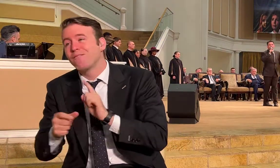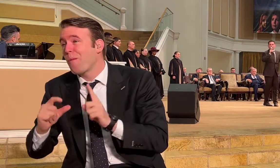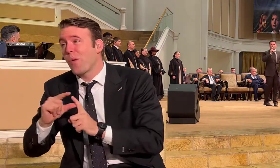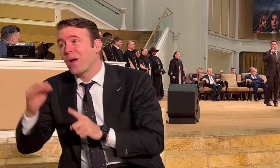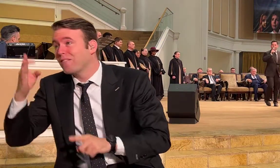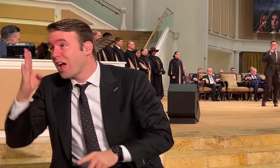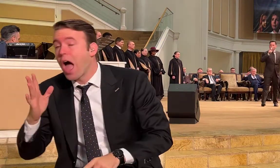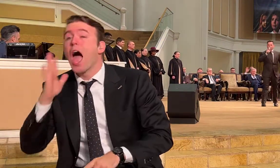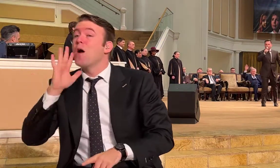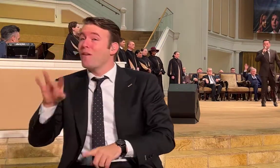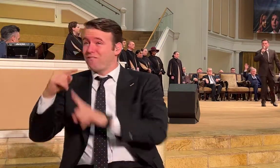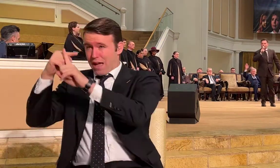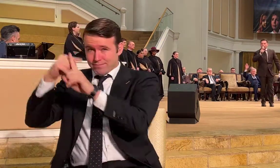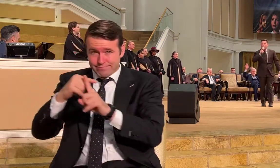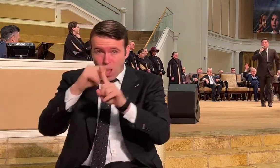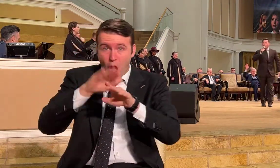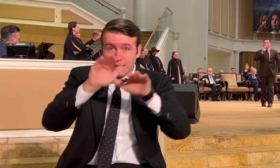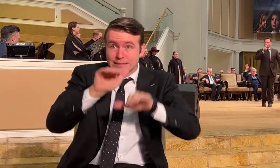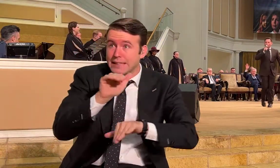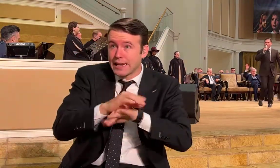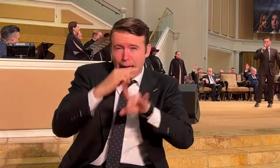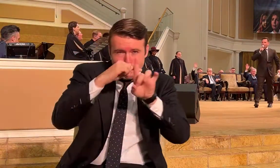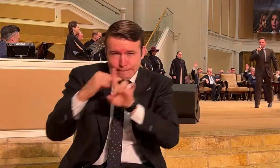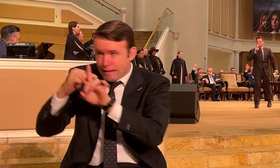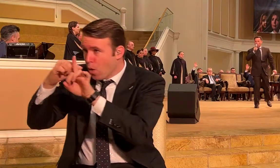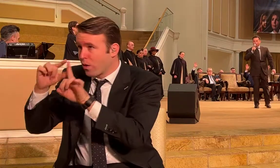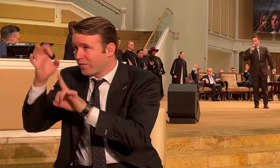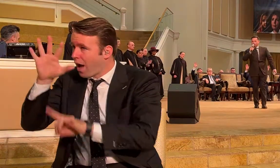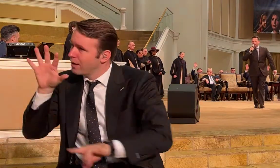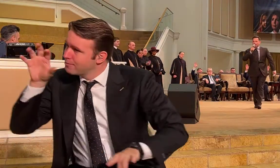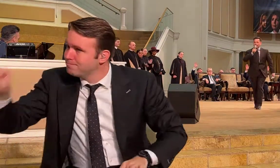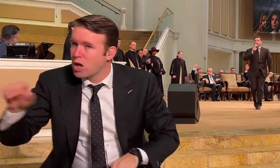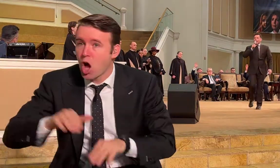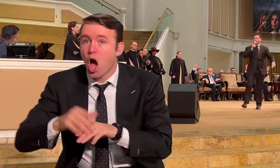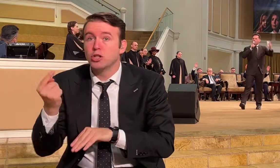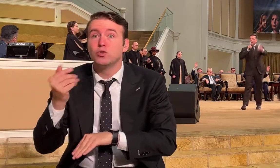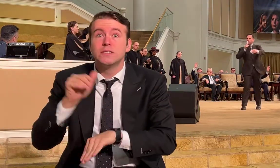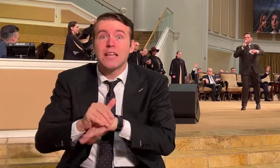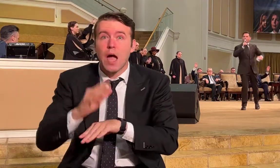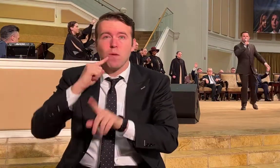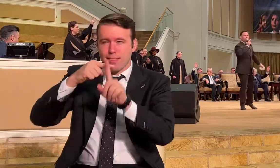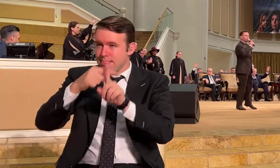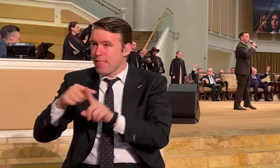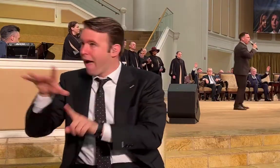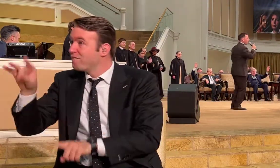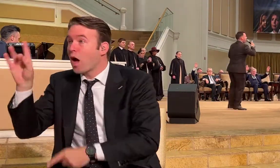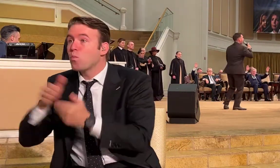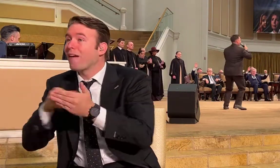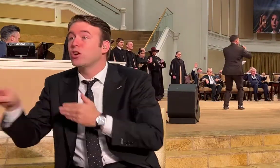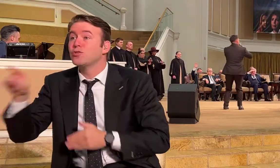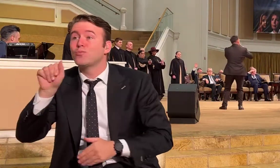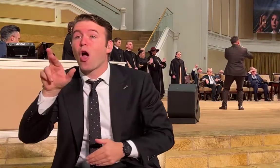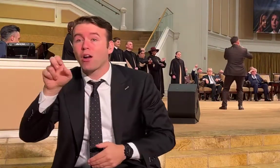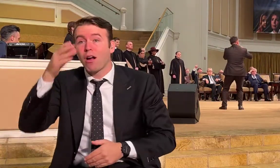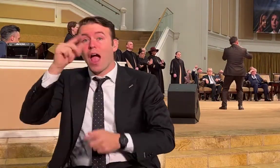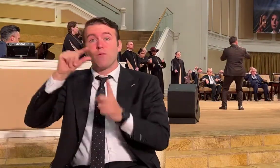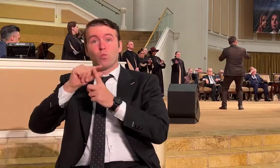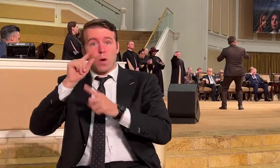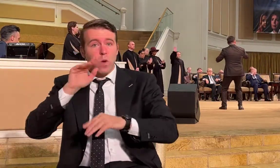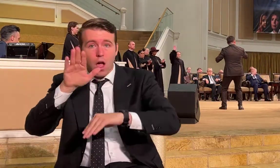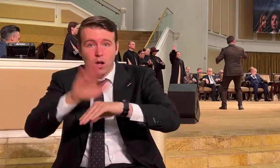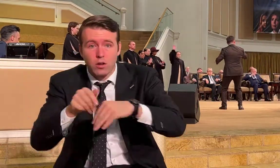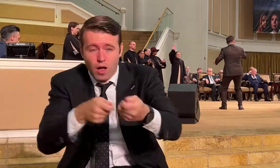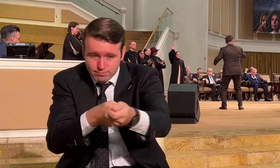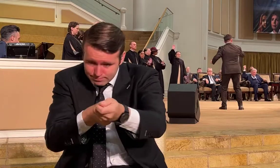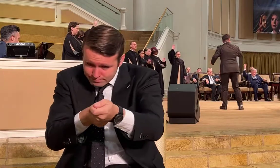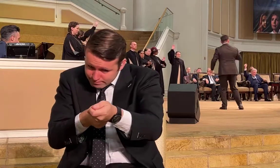of God. It'll find you on a Sunday night. The word of God will find you on a Tuesday night. It'll find you right where you are, and it'll call you back to